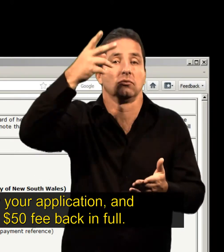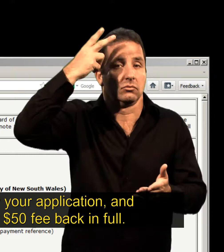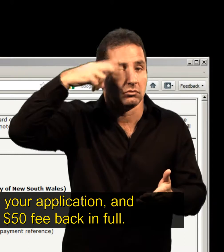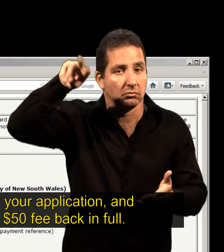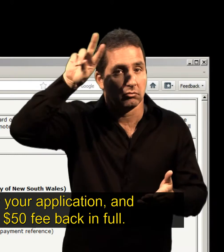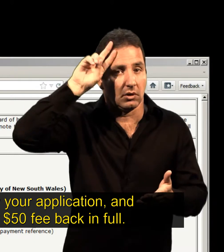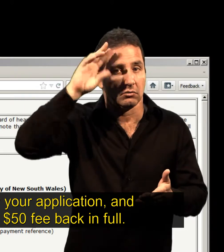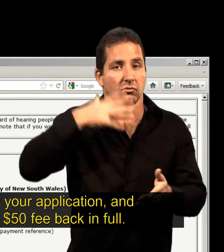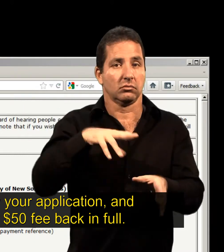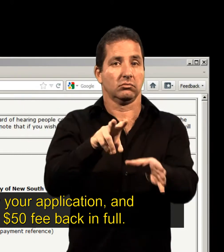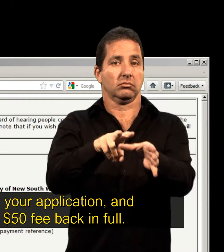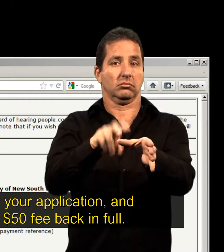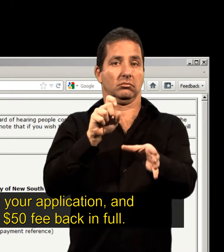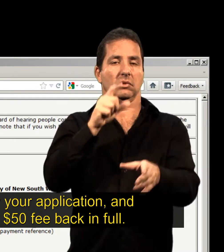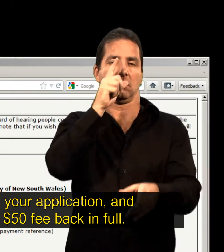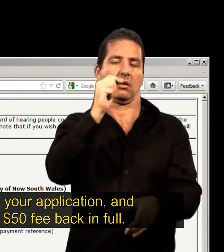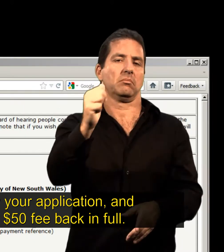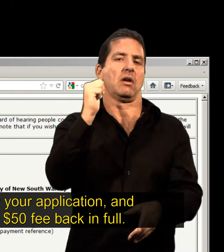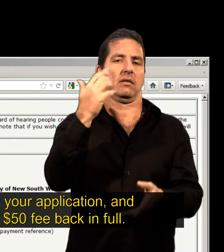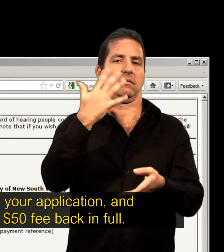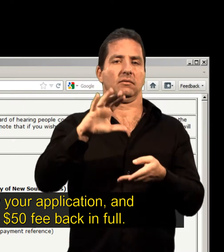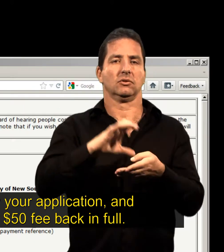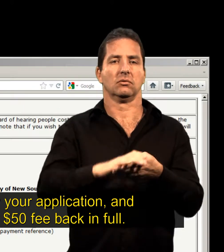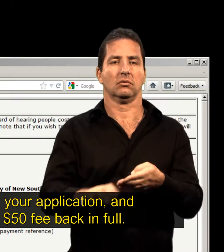you will receive your $50 back in full.